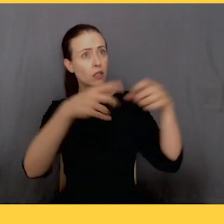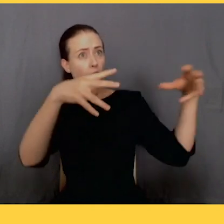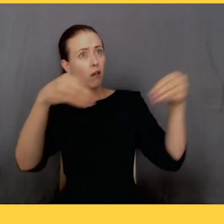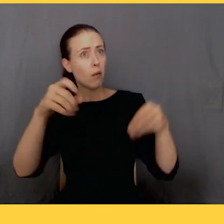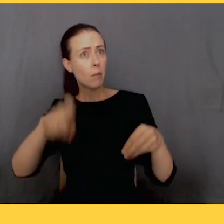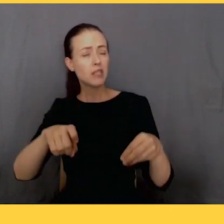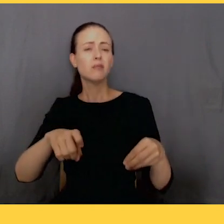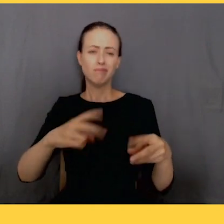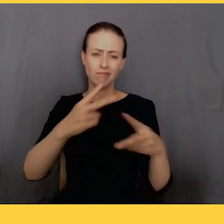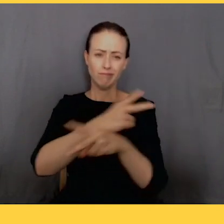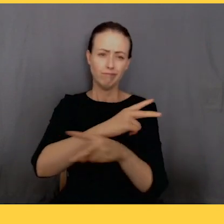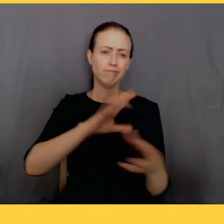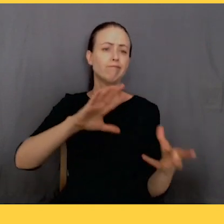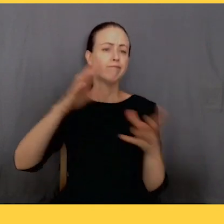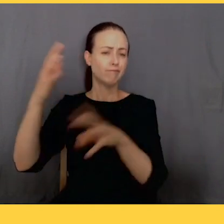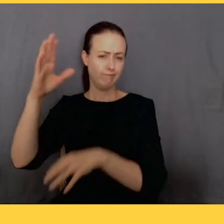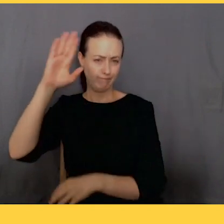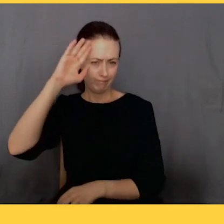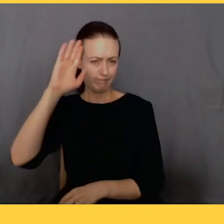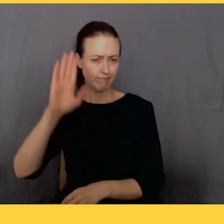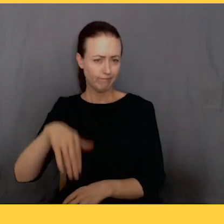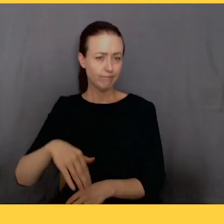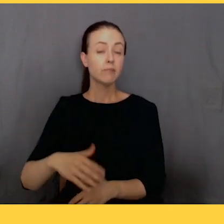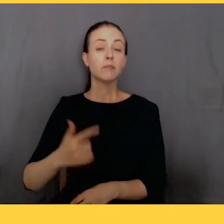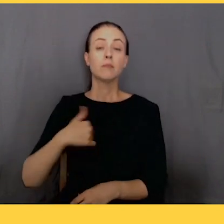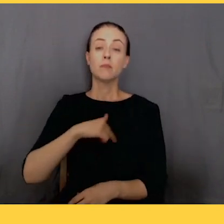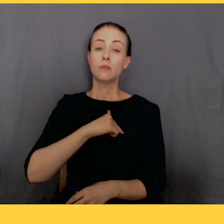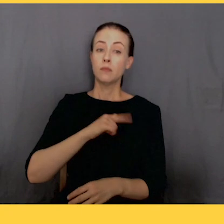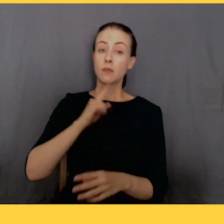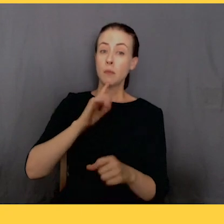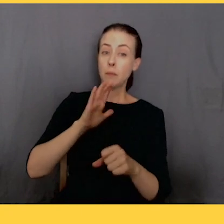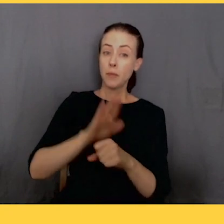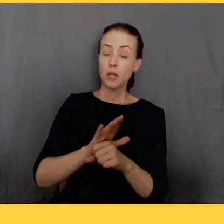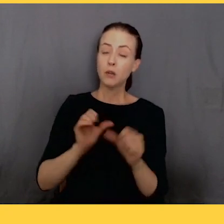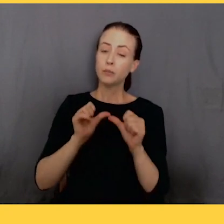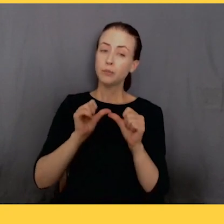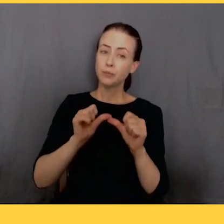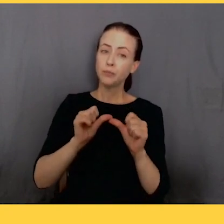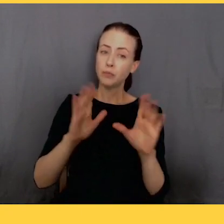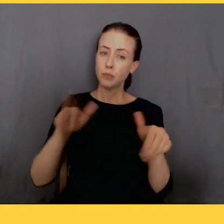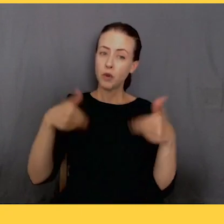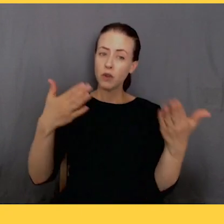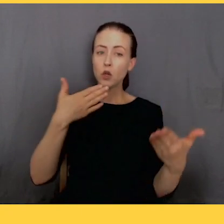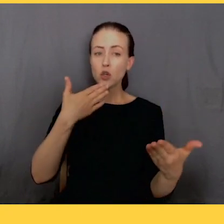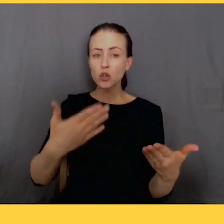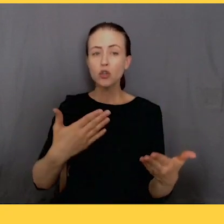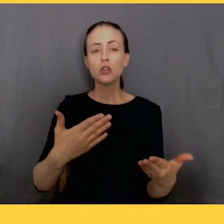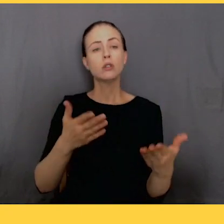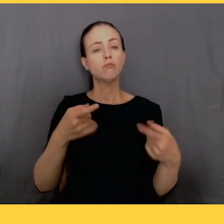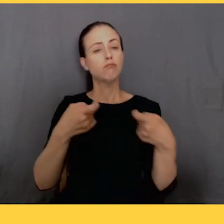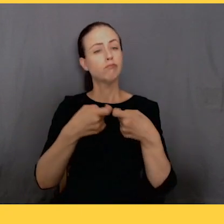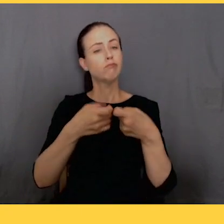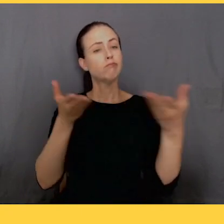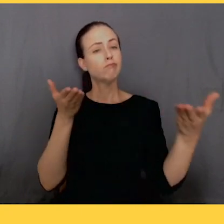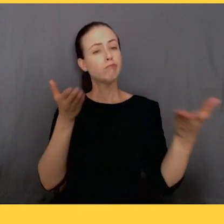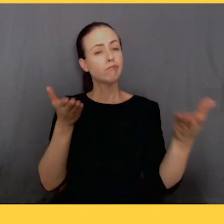We are focused on safely providing reliable service to our customers, and we're continuing to work 24/7 for our